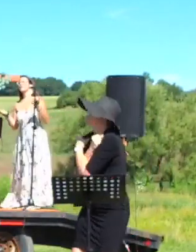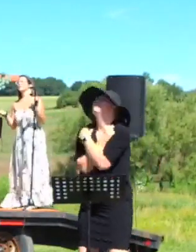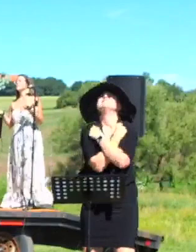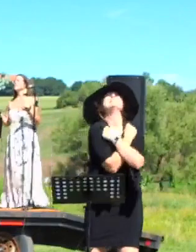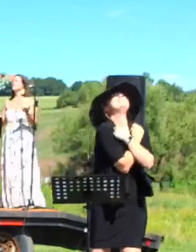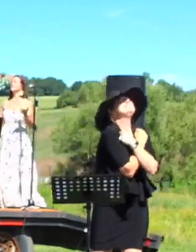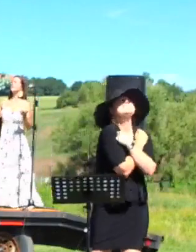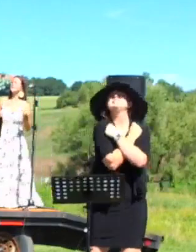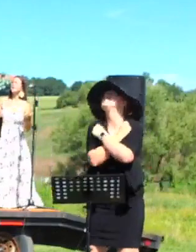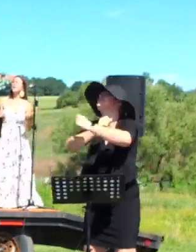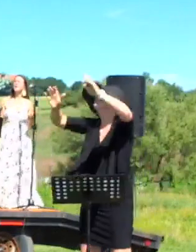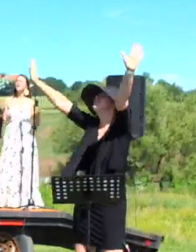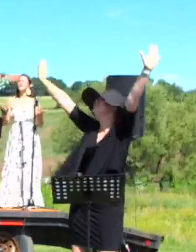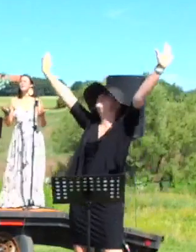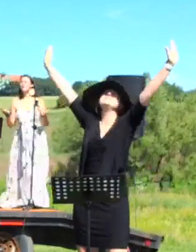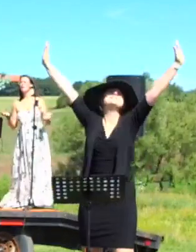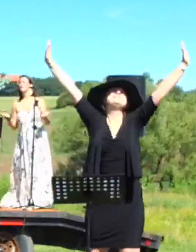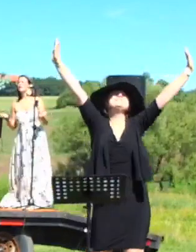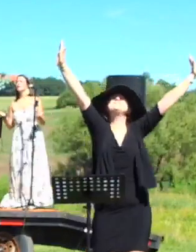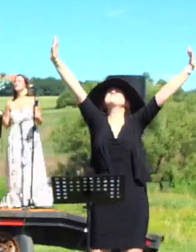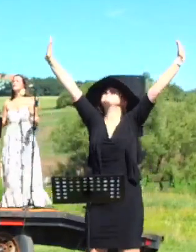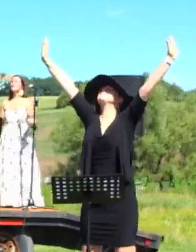your goodness,